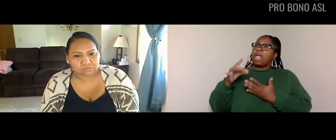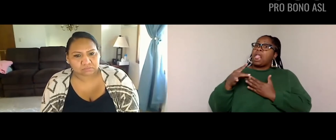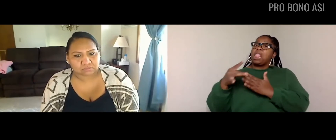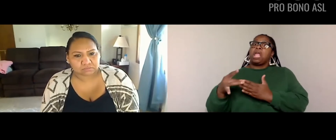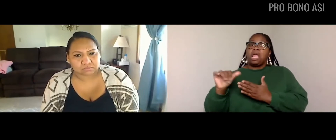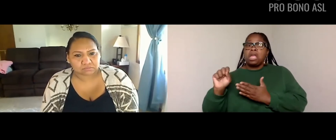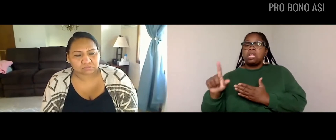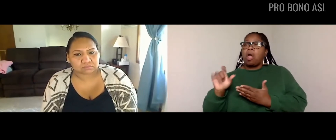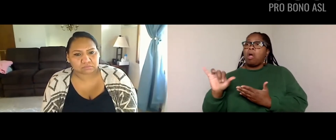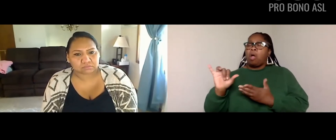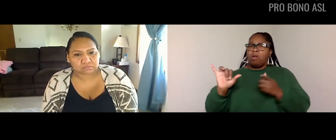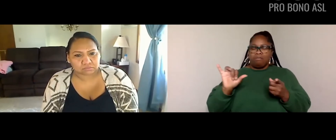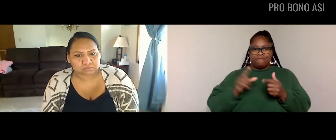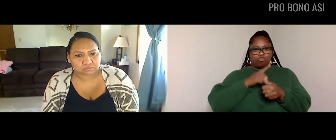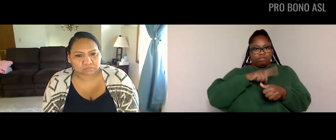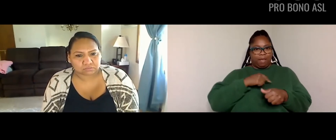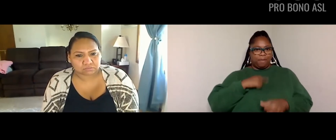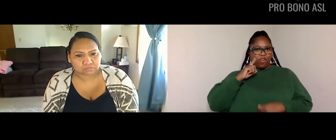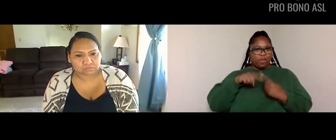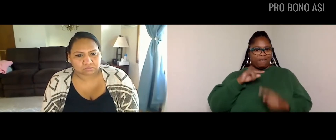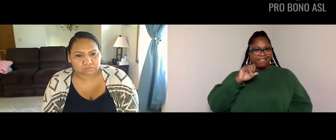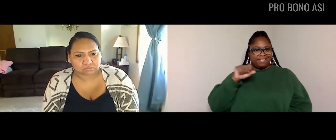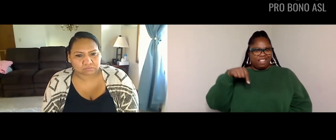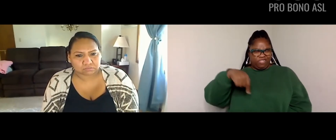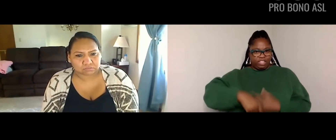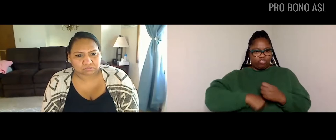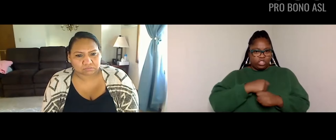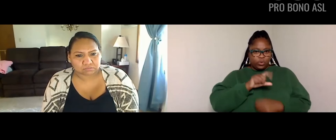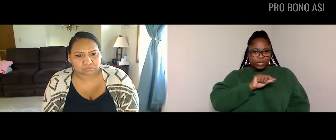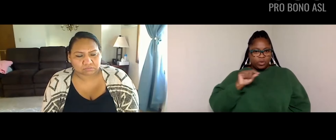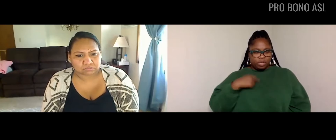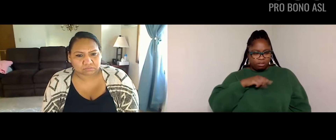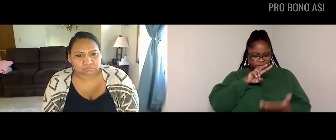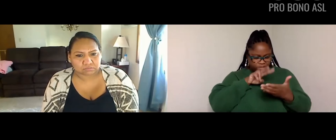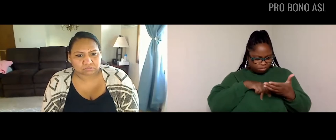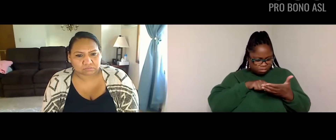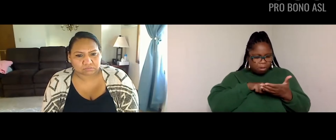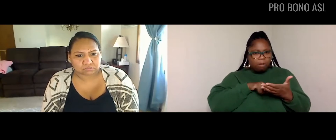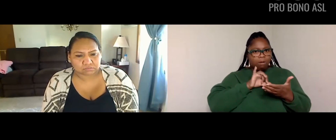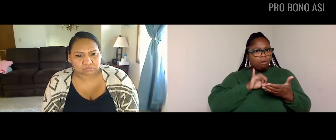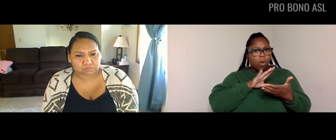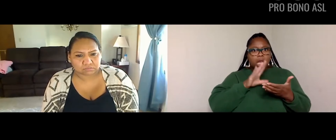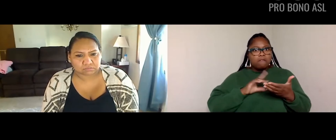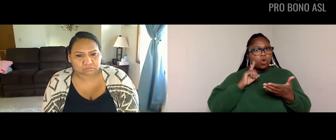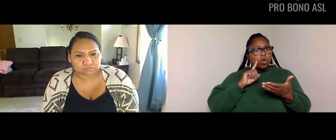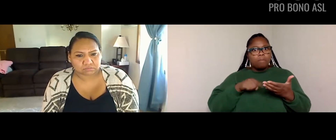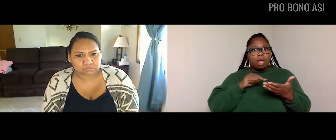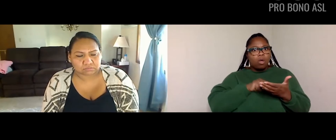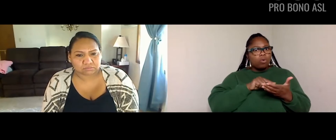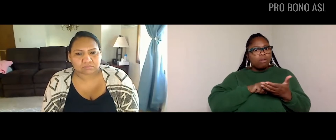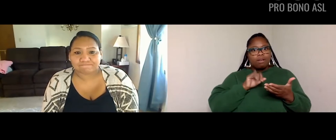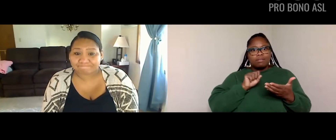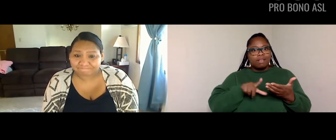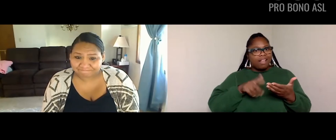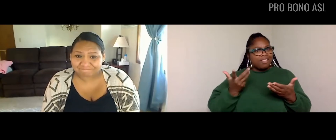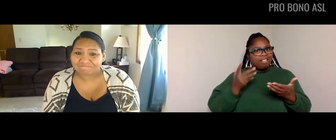Martha's Vineyard, the sign language that was developed there, which led to the development of ASL. But the first time I heard about ISL was this